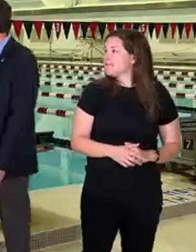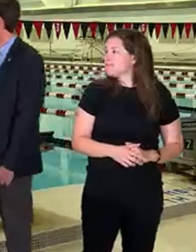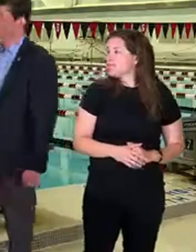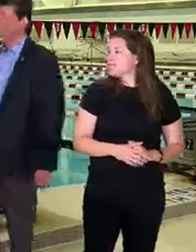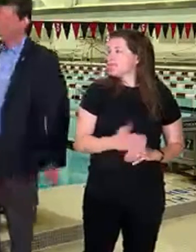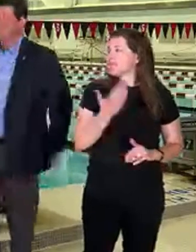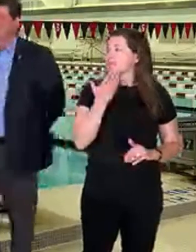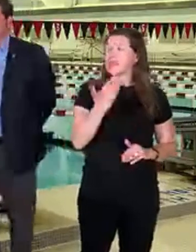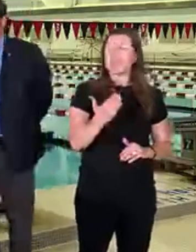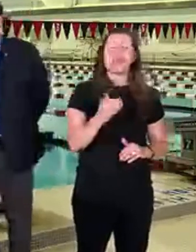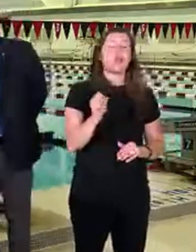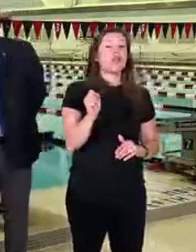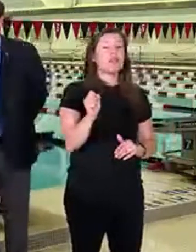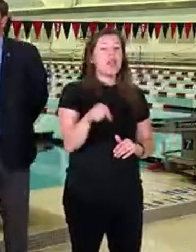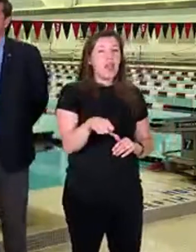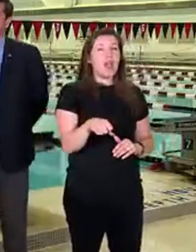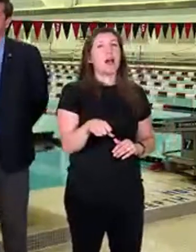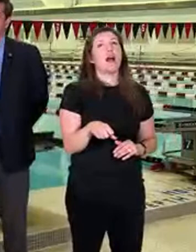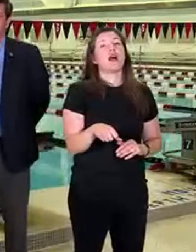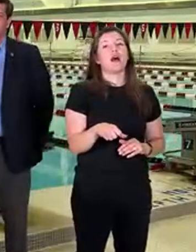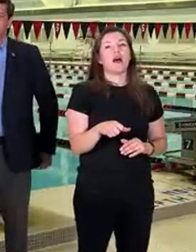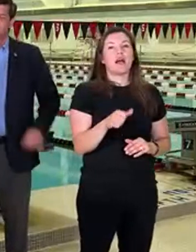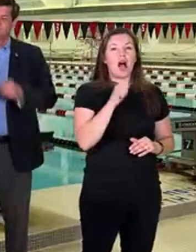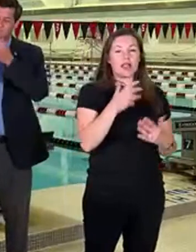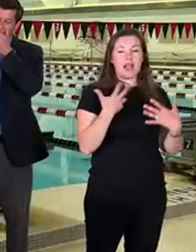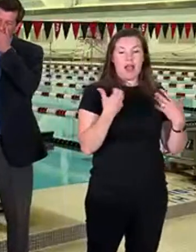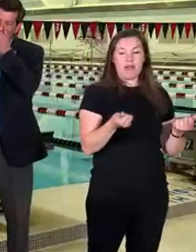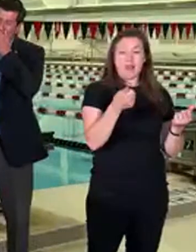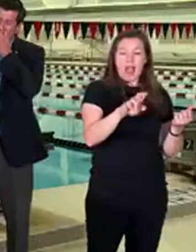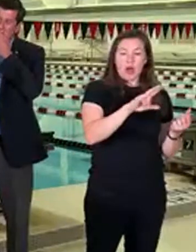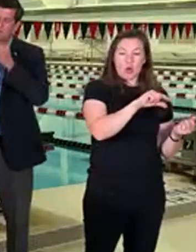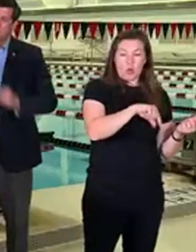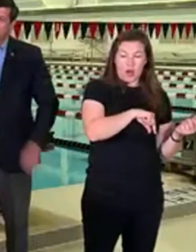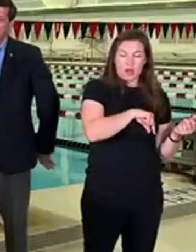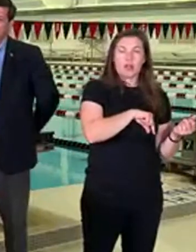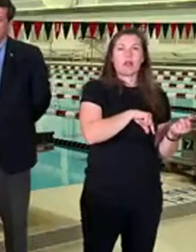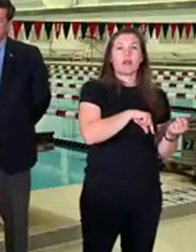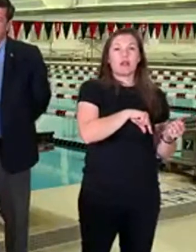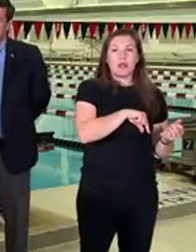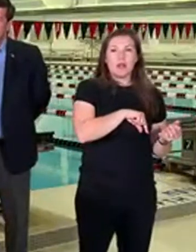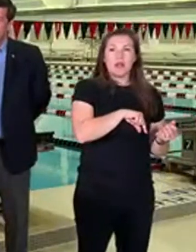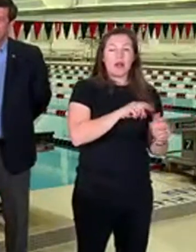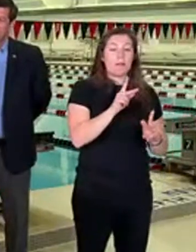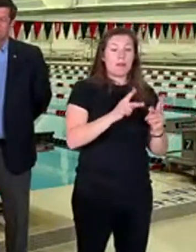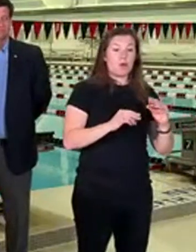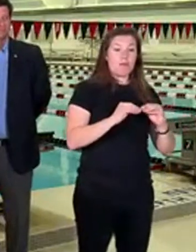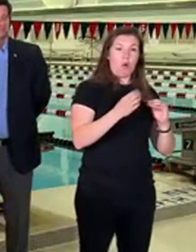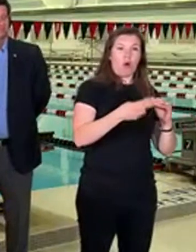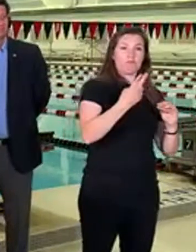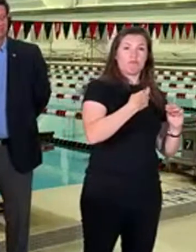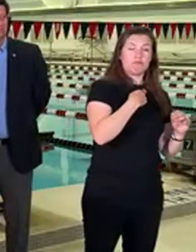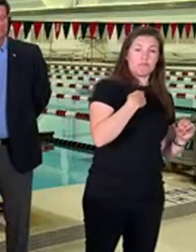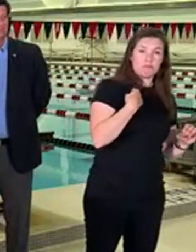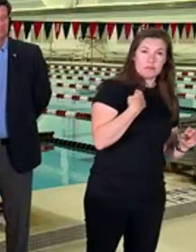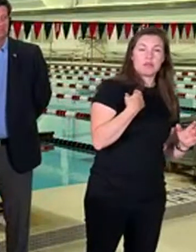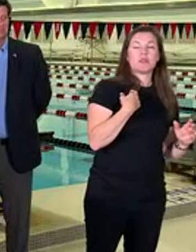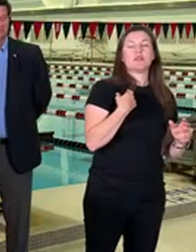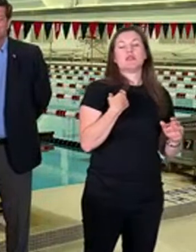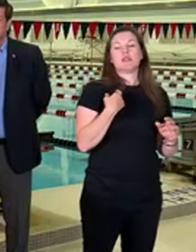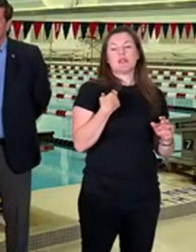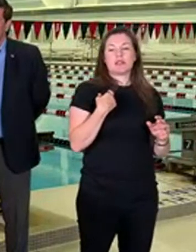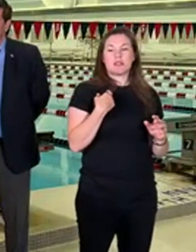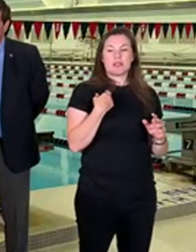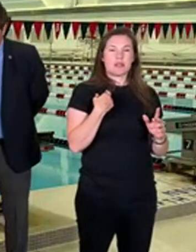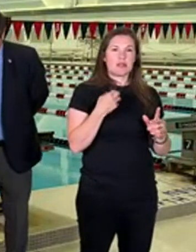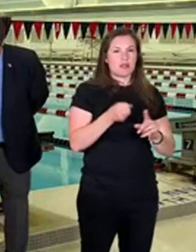thank you. Yeah, it's in unhealthy air quality conditions. I mean, there are people that are more vulnerable to the effects of